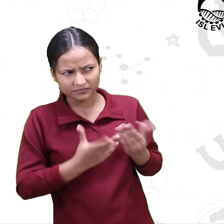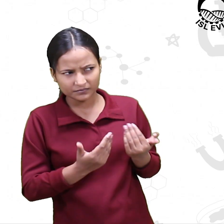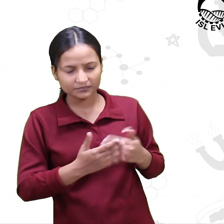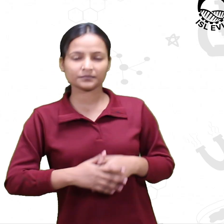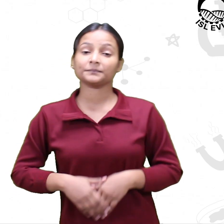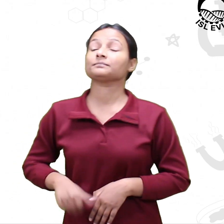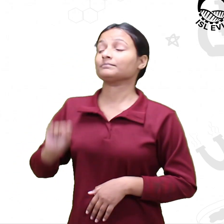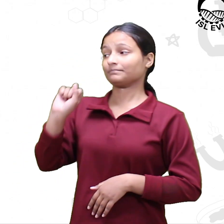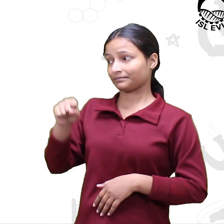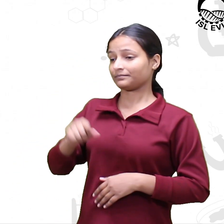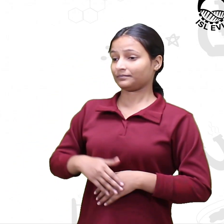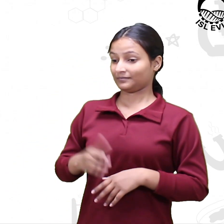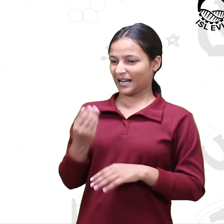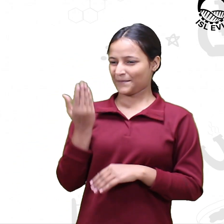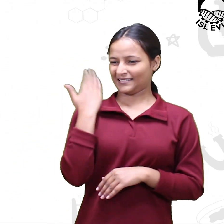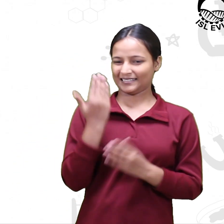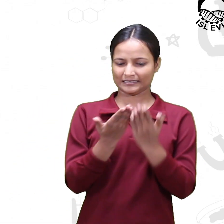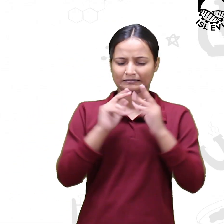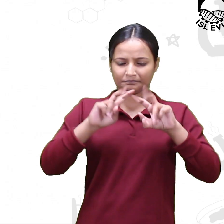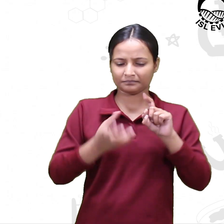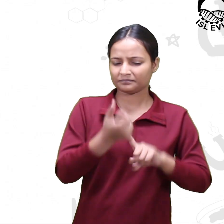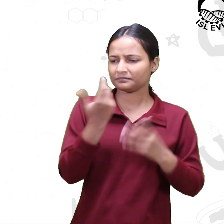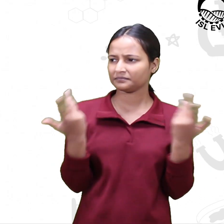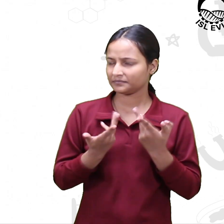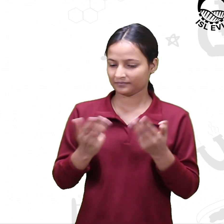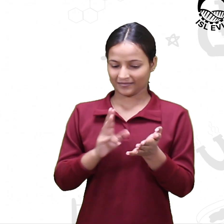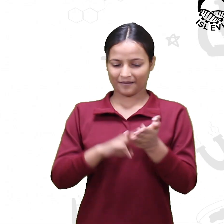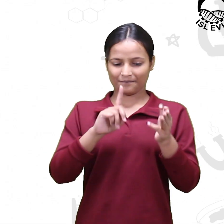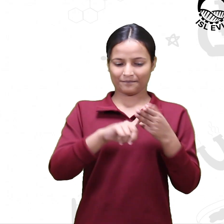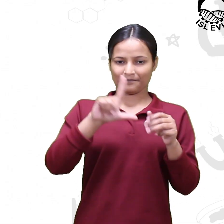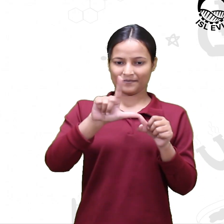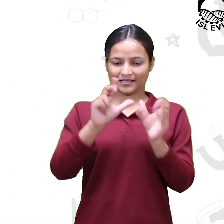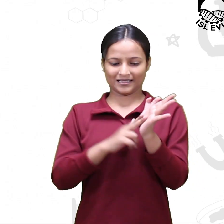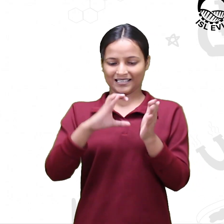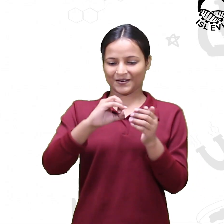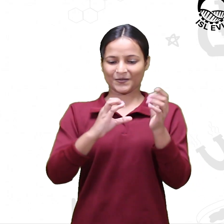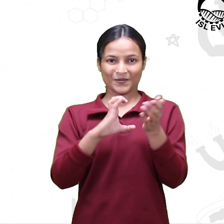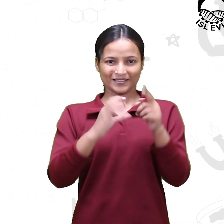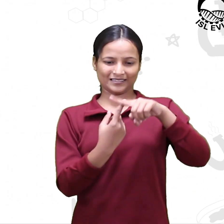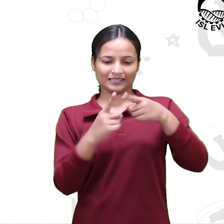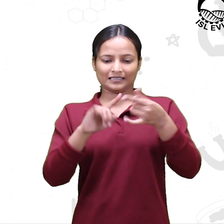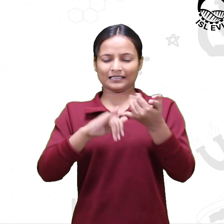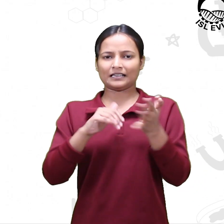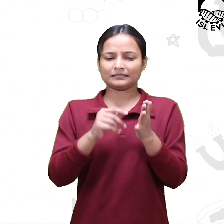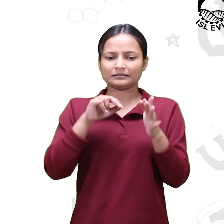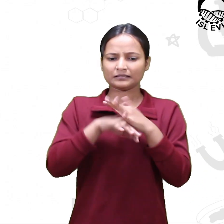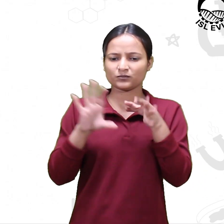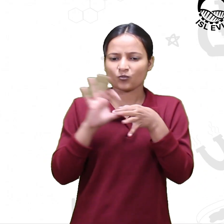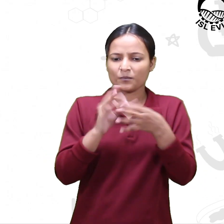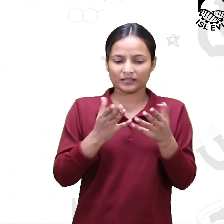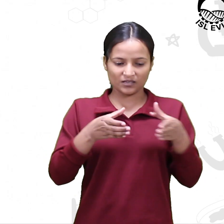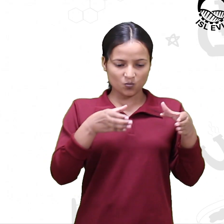that those melanocytes which have taken a different route of development, they develop differently from the rest of